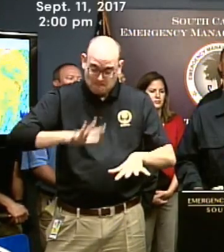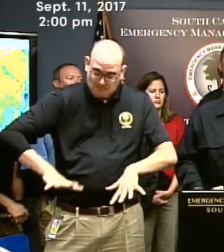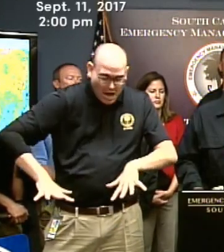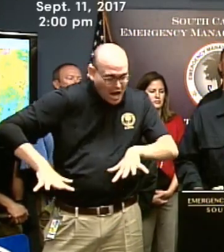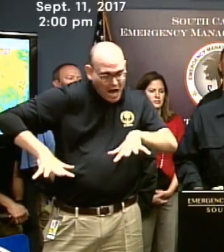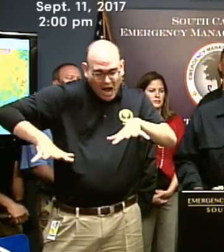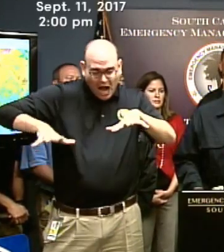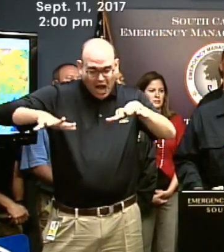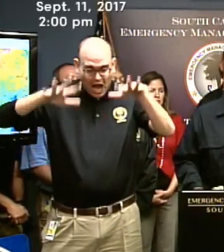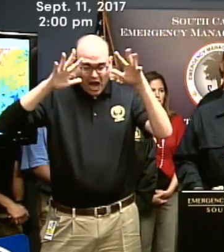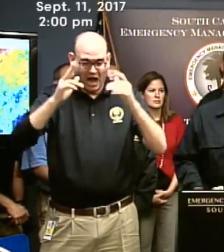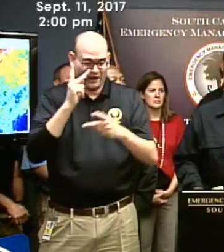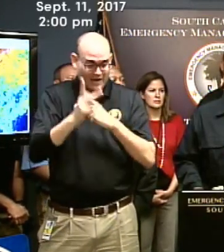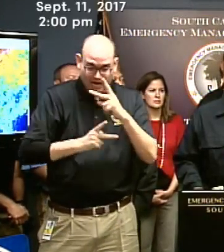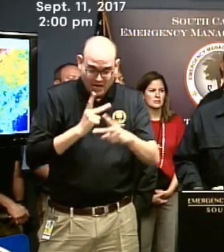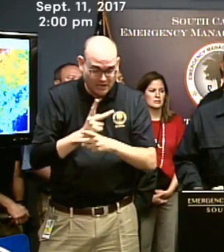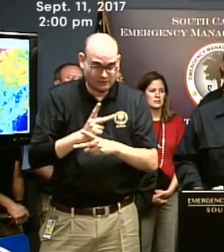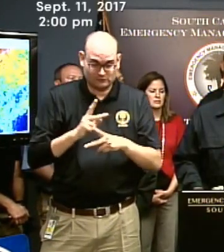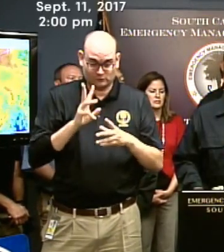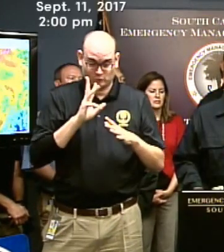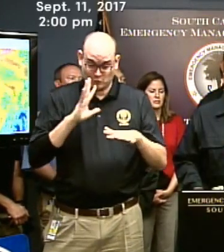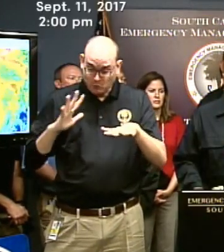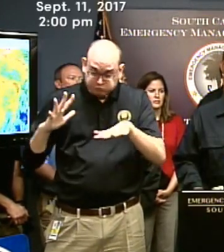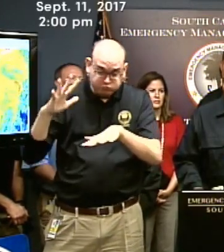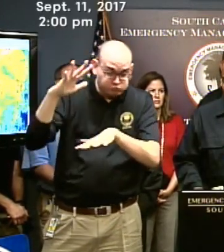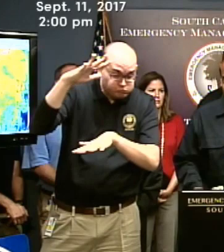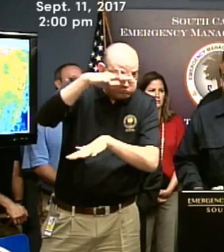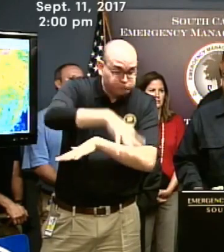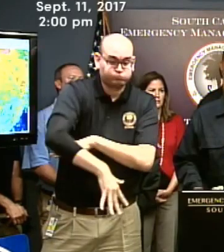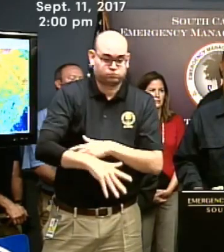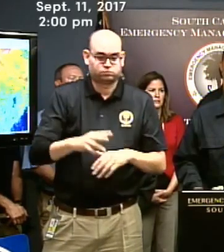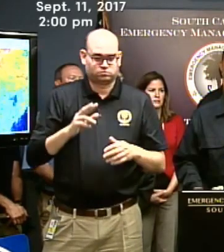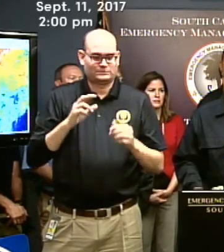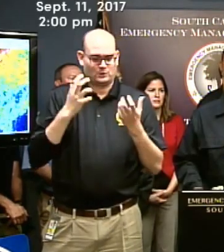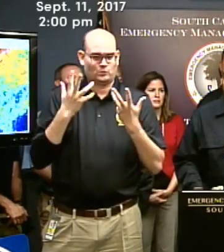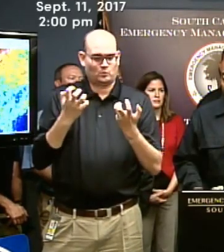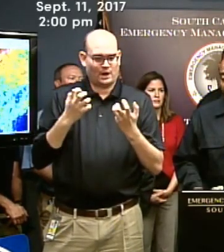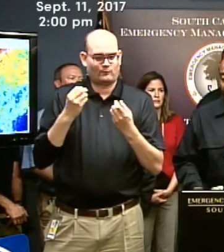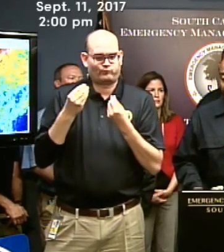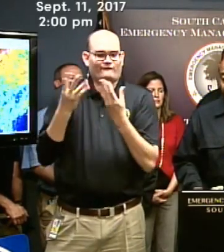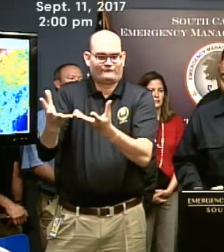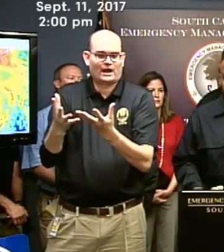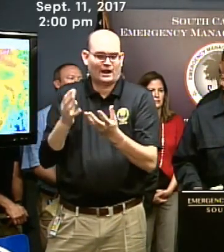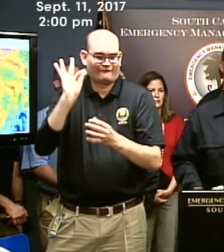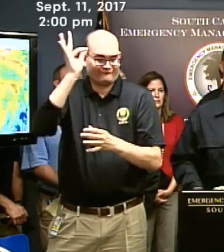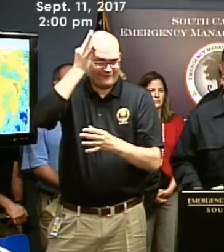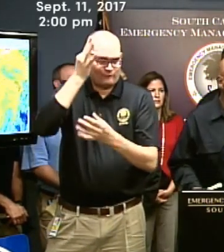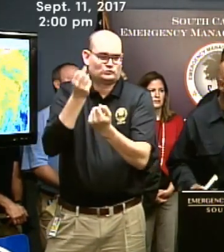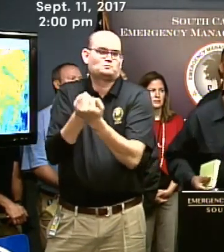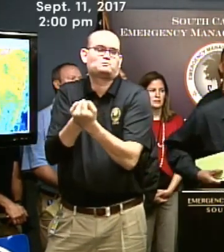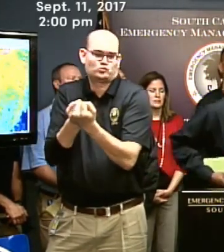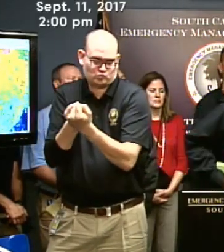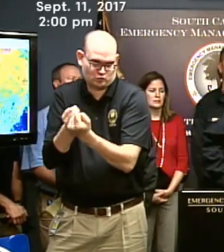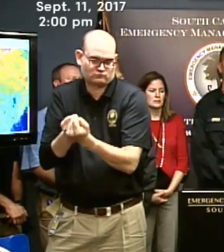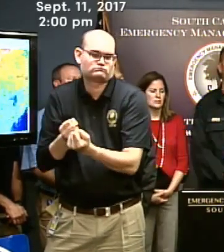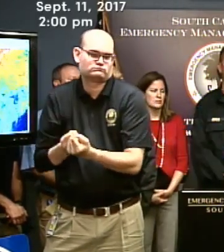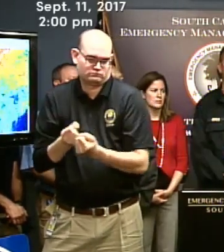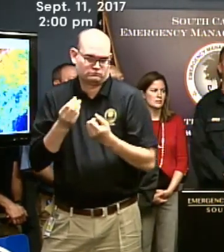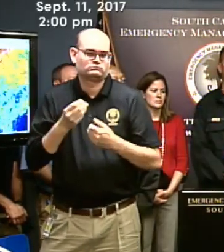type storm surge, we're here to make sure that any federal support that's needed, we can provide it. Thank you, Governor. Thank you,